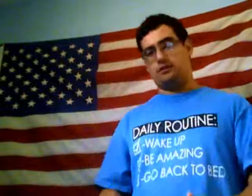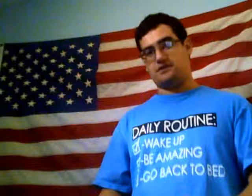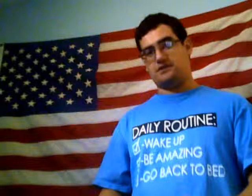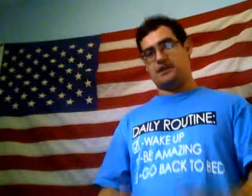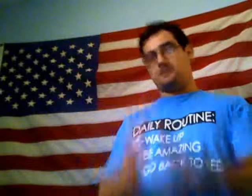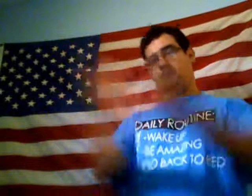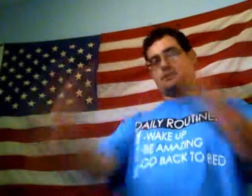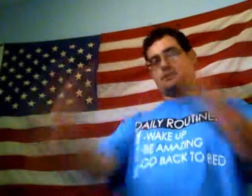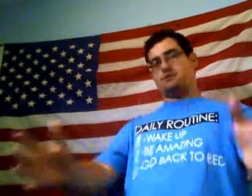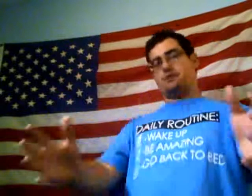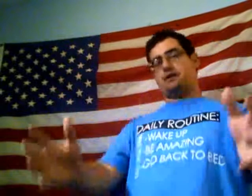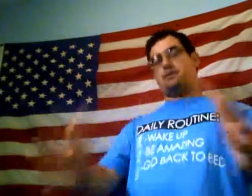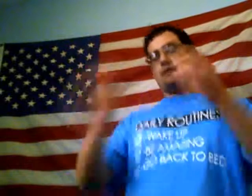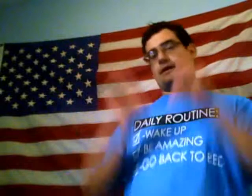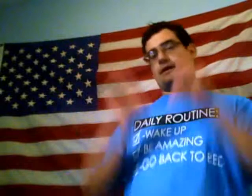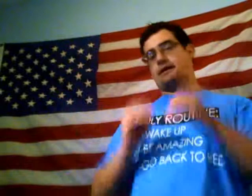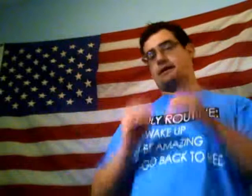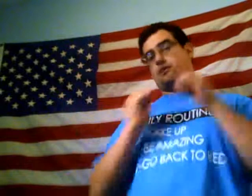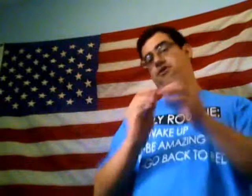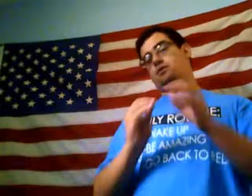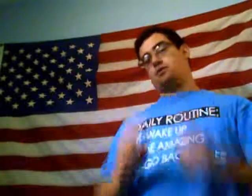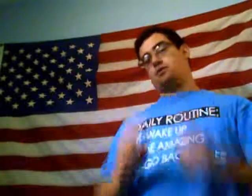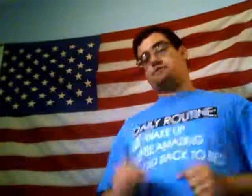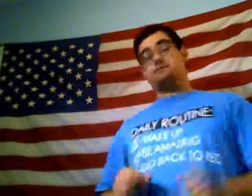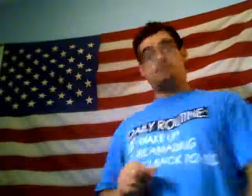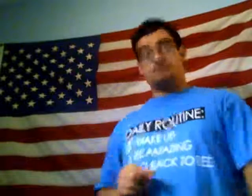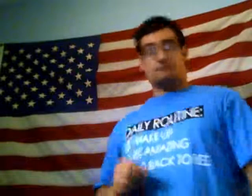1912's case, the Republicans were split up, and Wilson won.